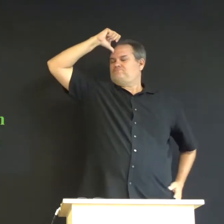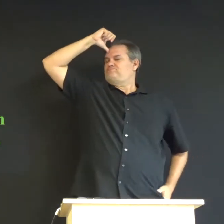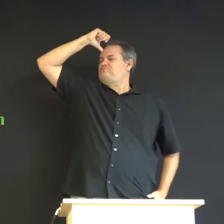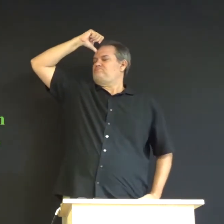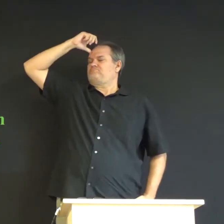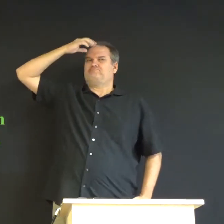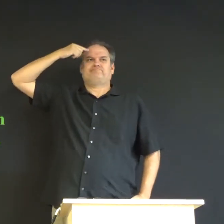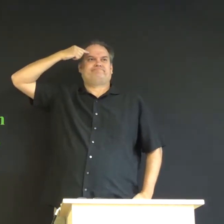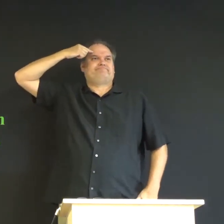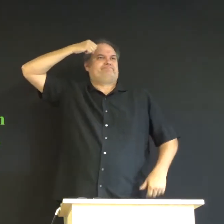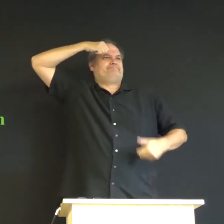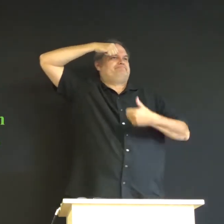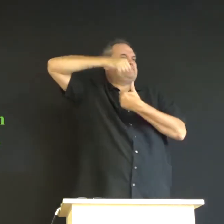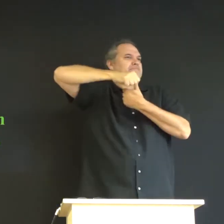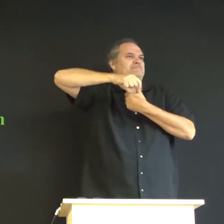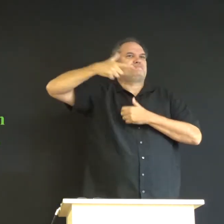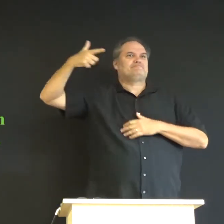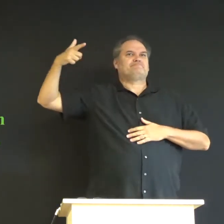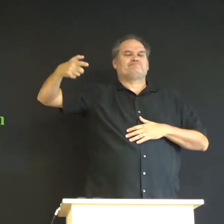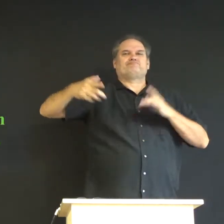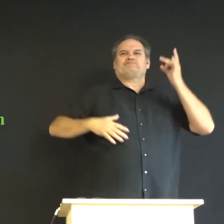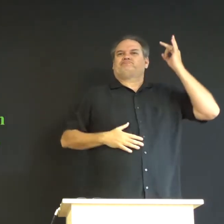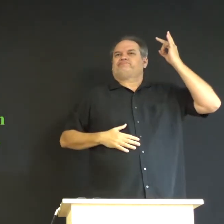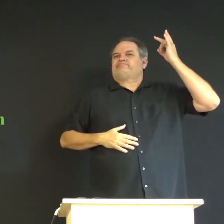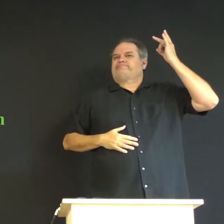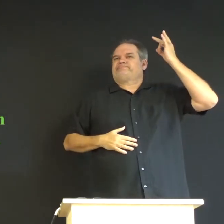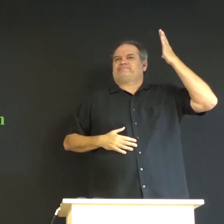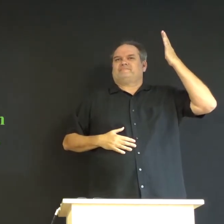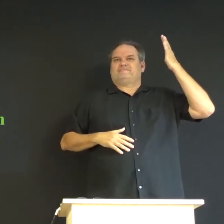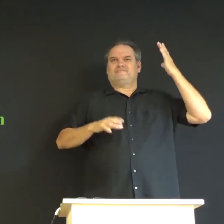there are people who remember exactly where they were at that moment when JFK was killed.